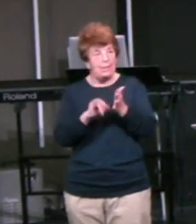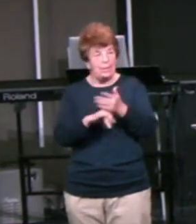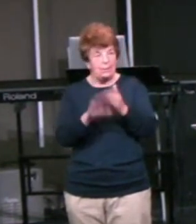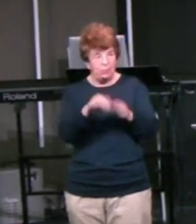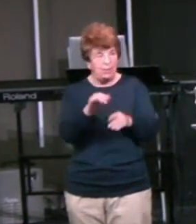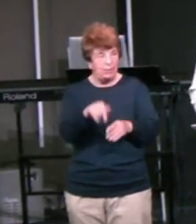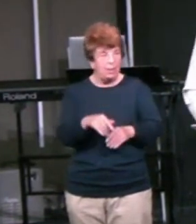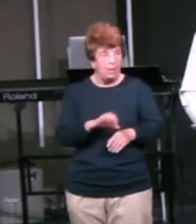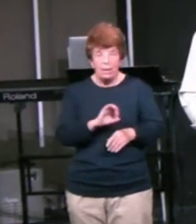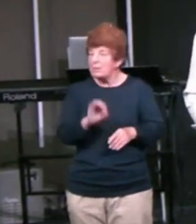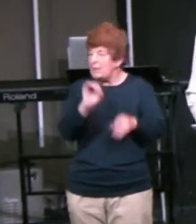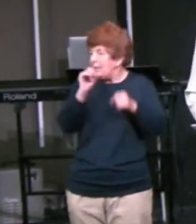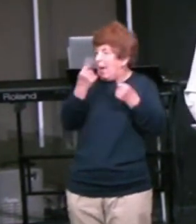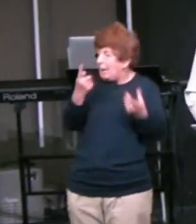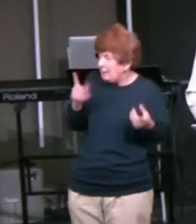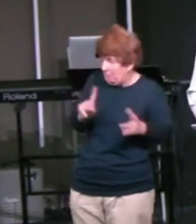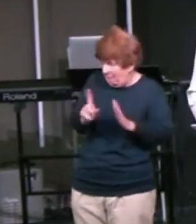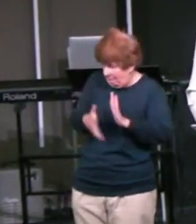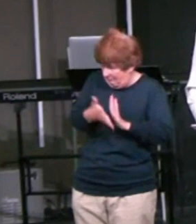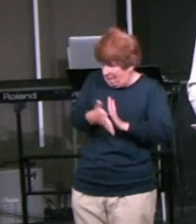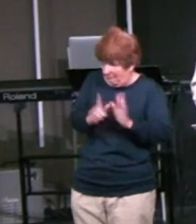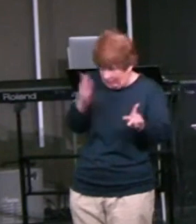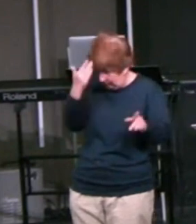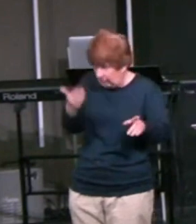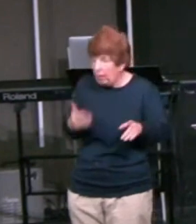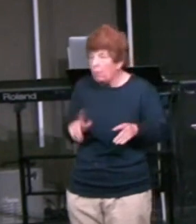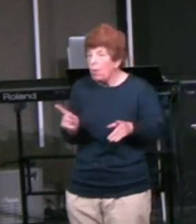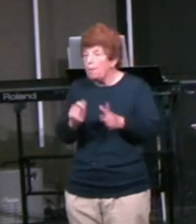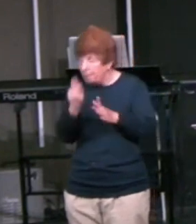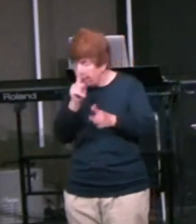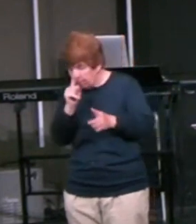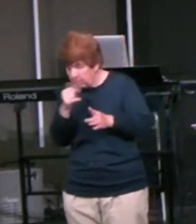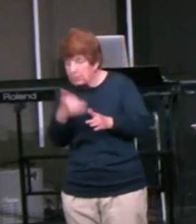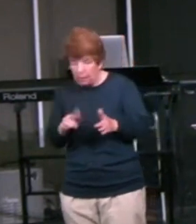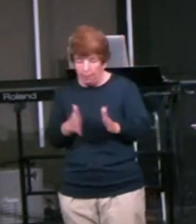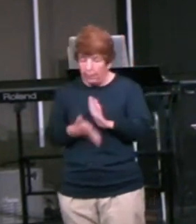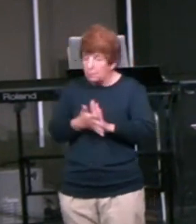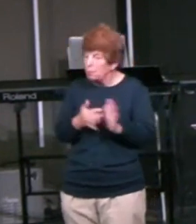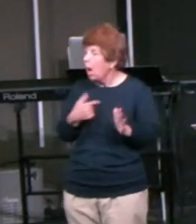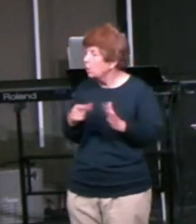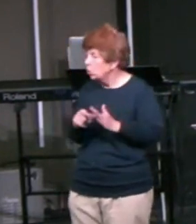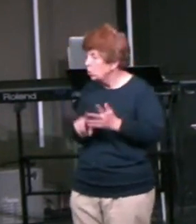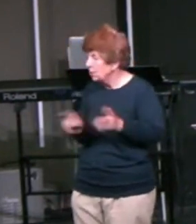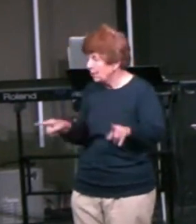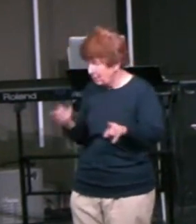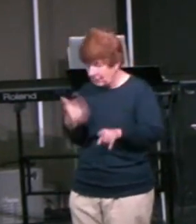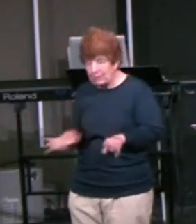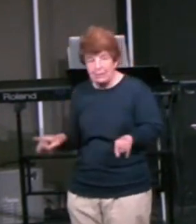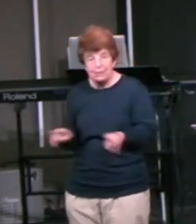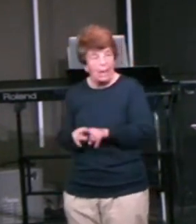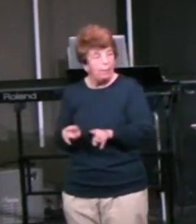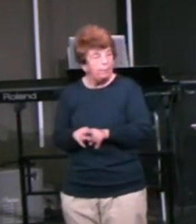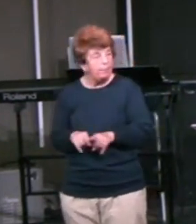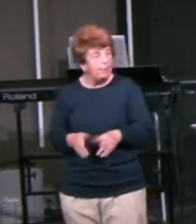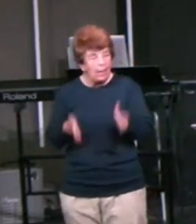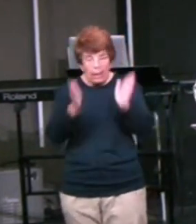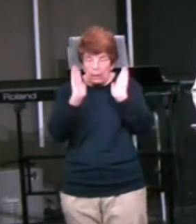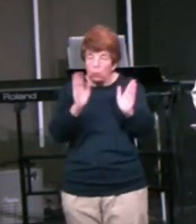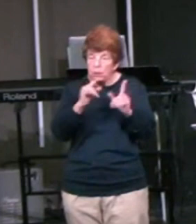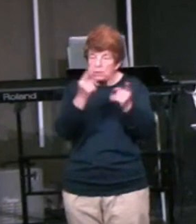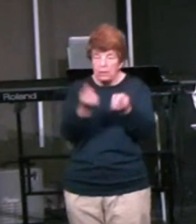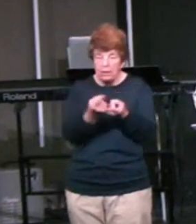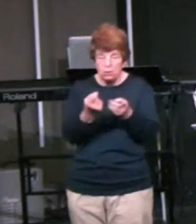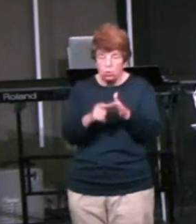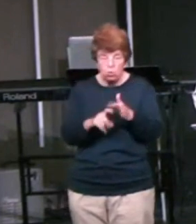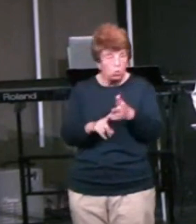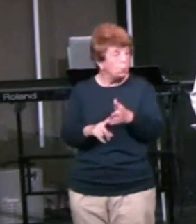I probably didn't understand what that was all about, but that's what people did, so I did it. It was the religious thing to do,